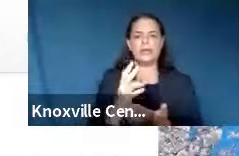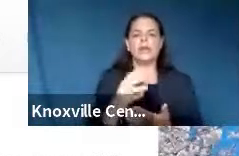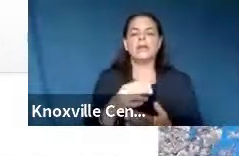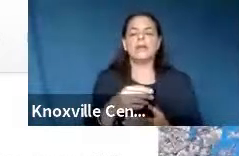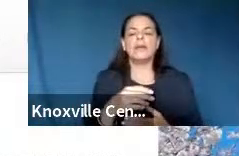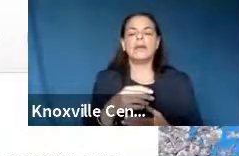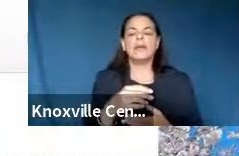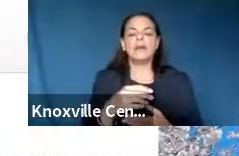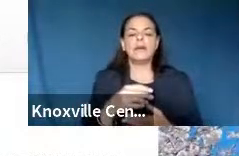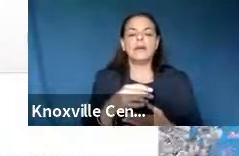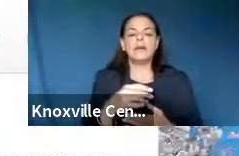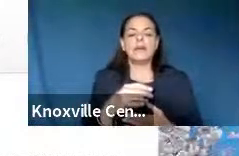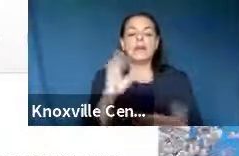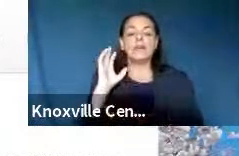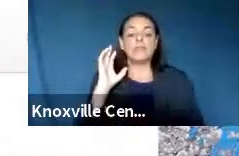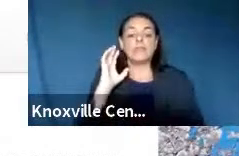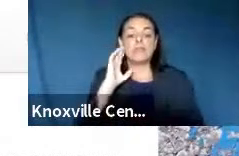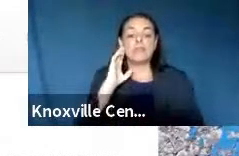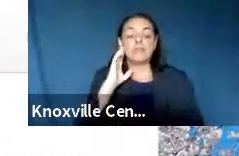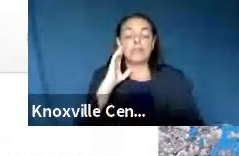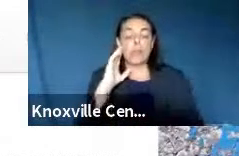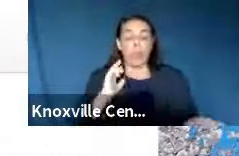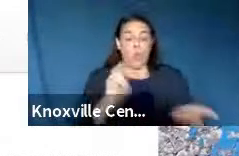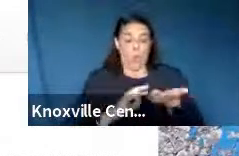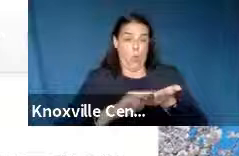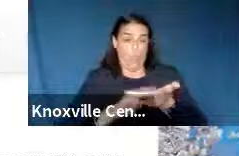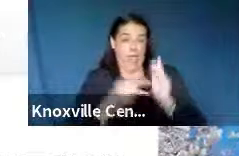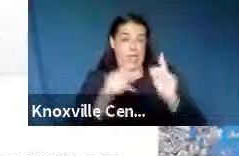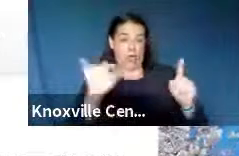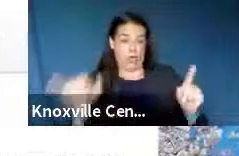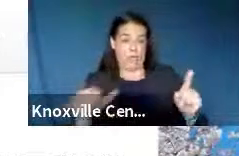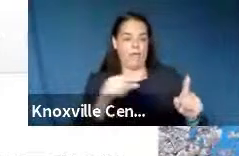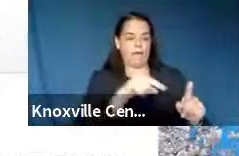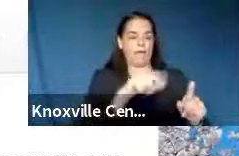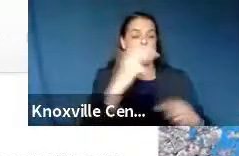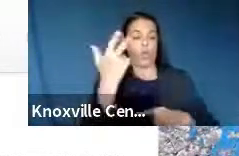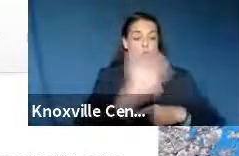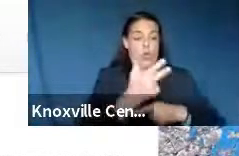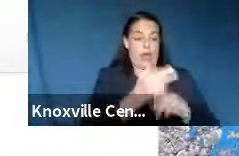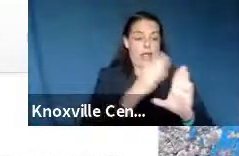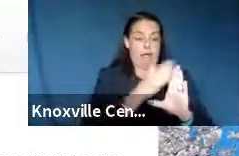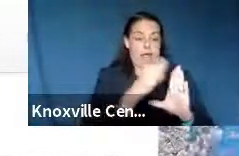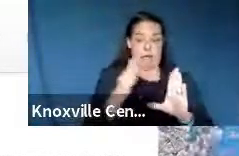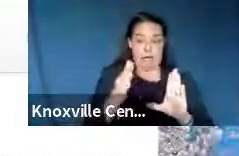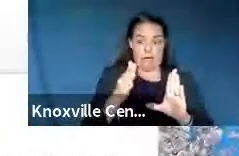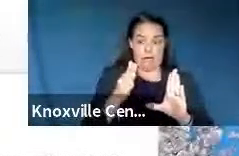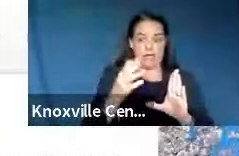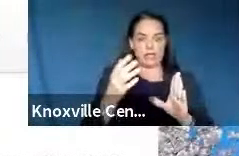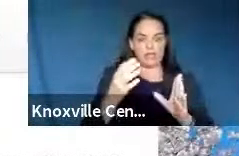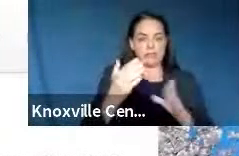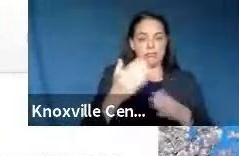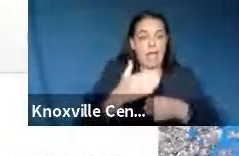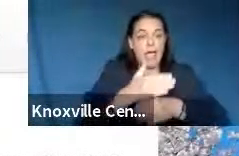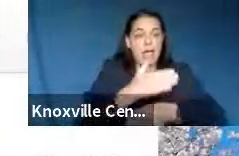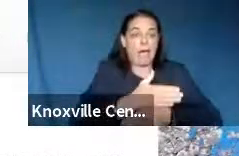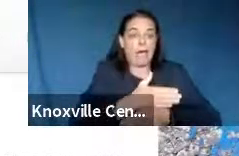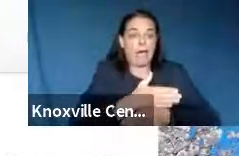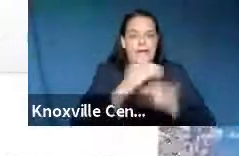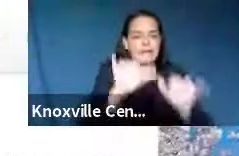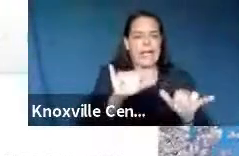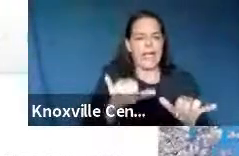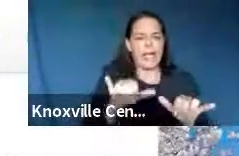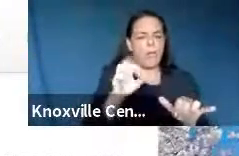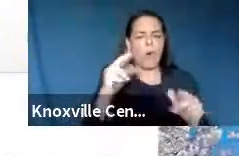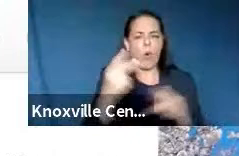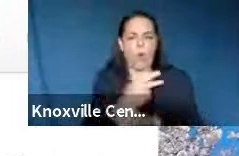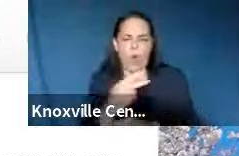what we mean by this is we are trying to see, are things getting better, staying the same, or are they getting worse? And if so, how